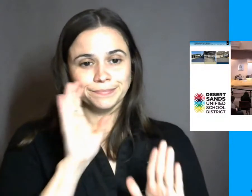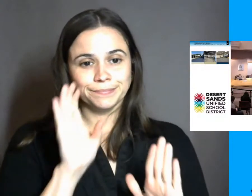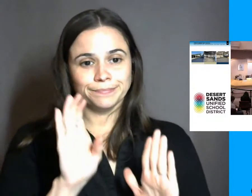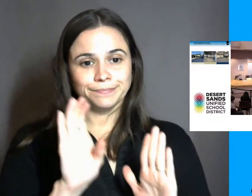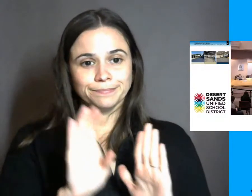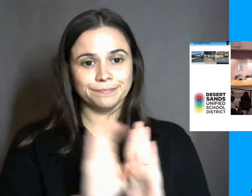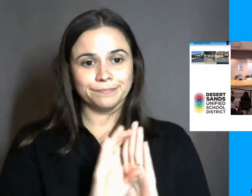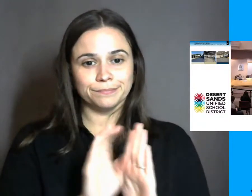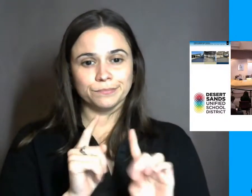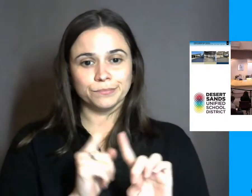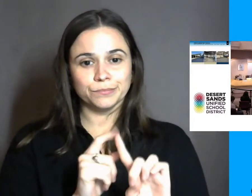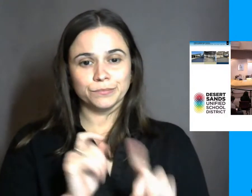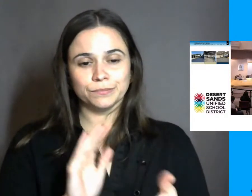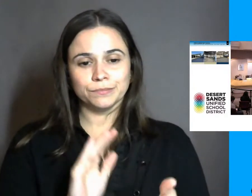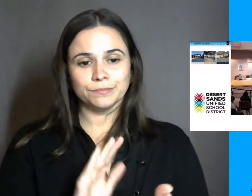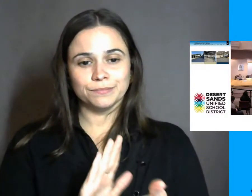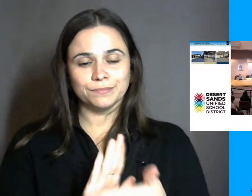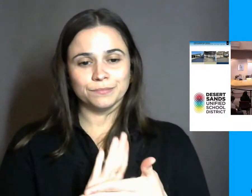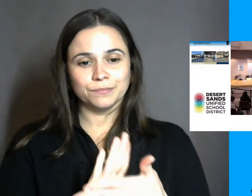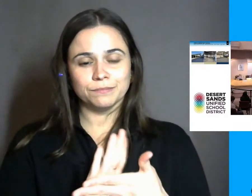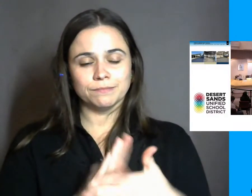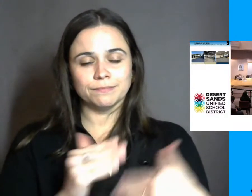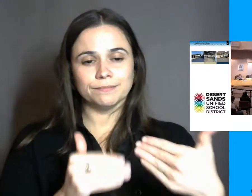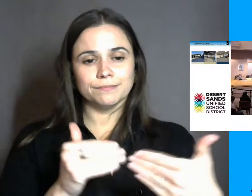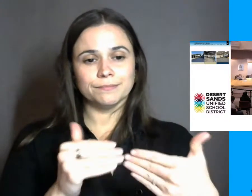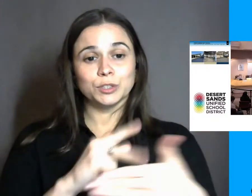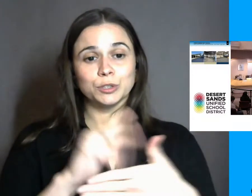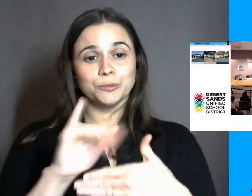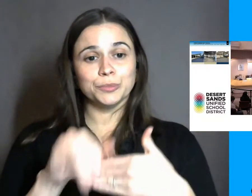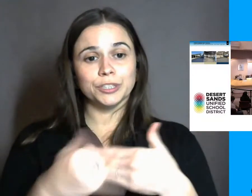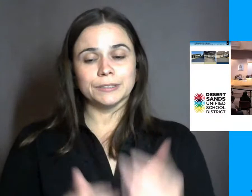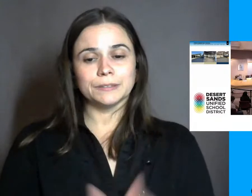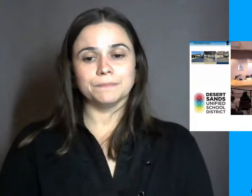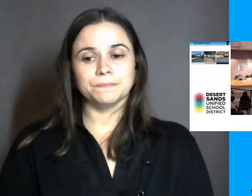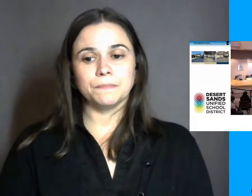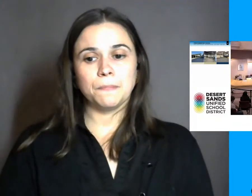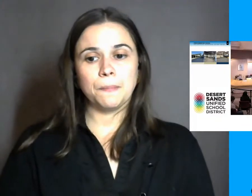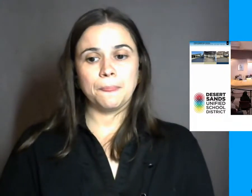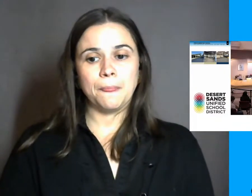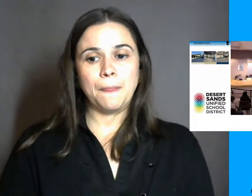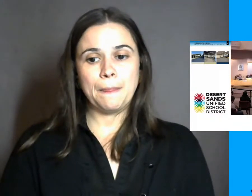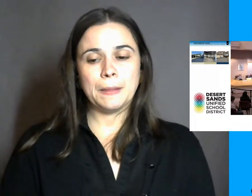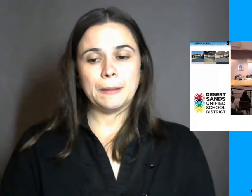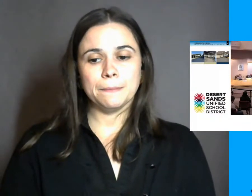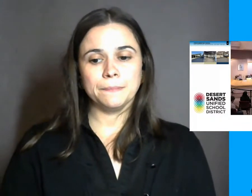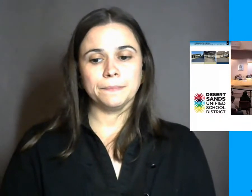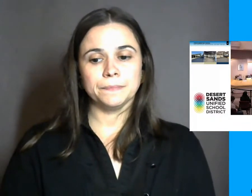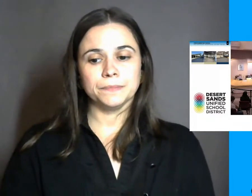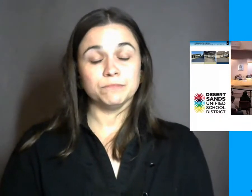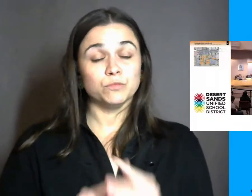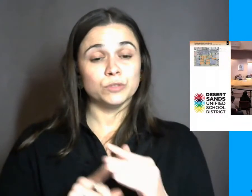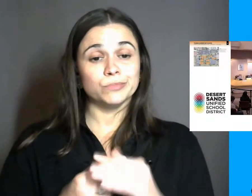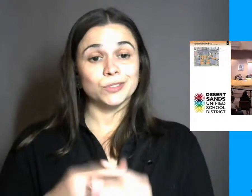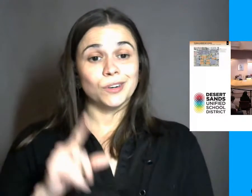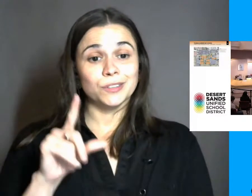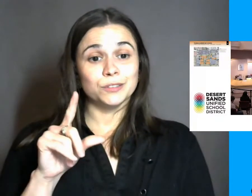the right. So this project started in 2020, and we're going to be wrapping this up here this August of this year as well.